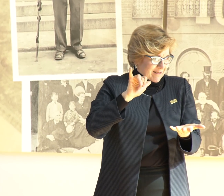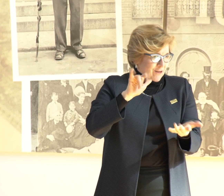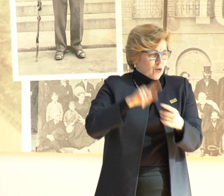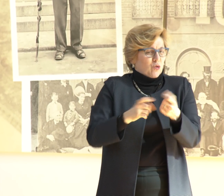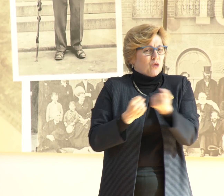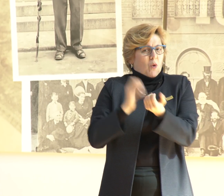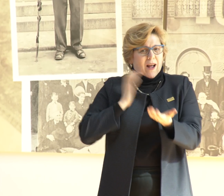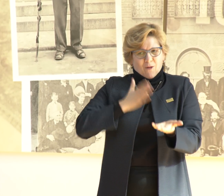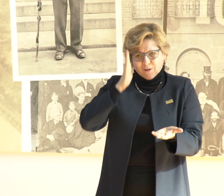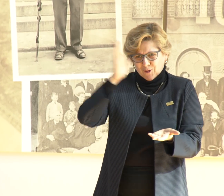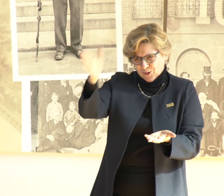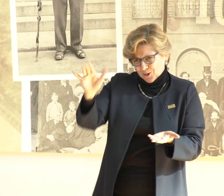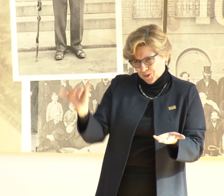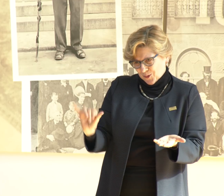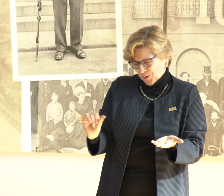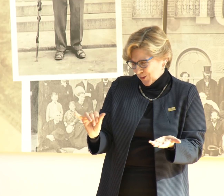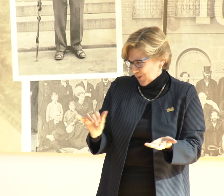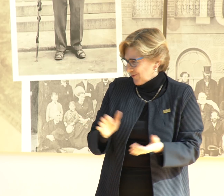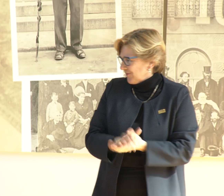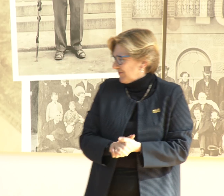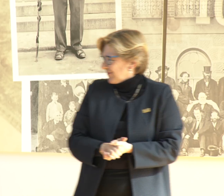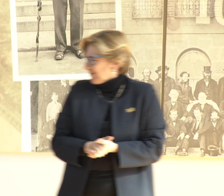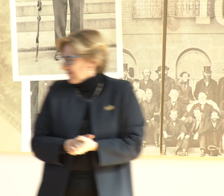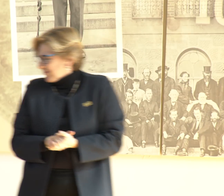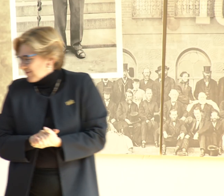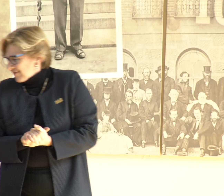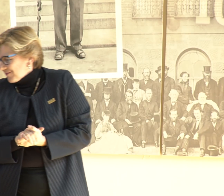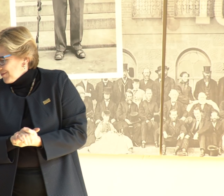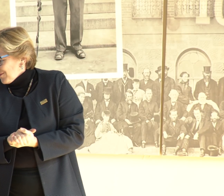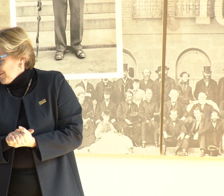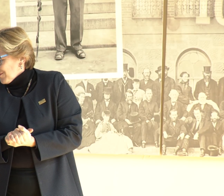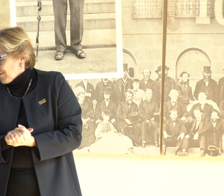Bragg's legacy to support our future here at Gallaudet.